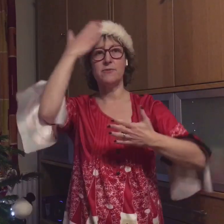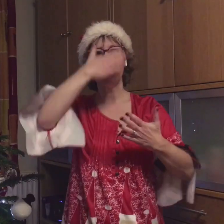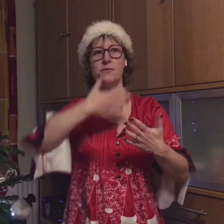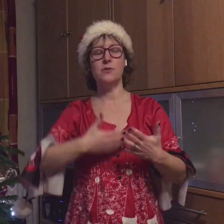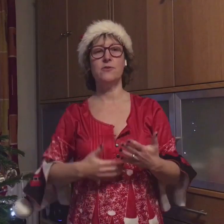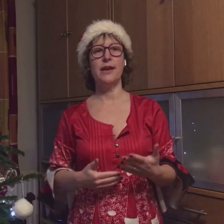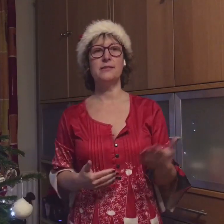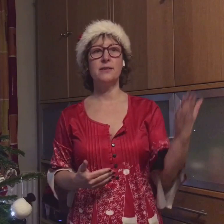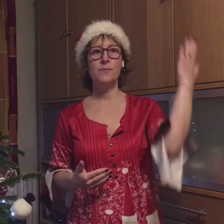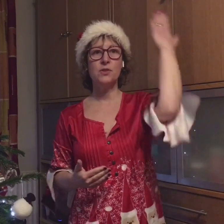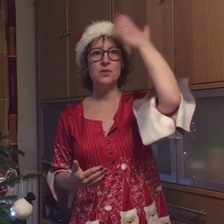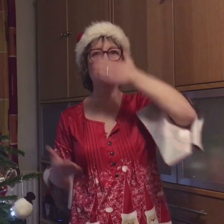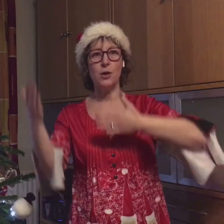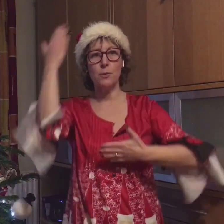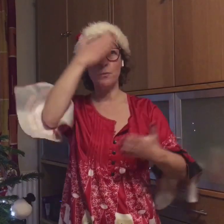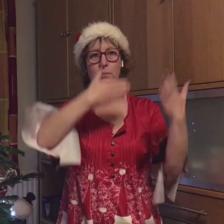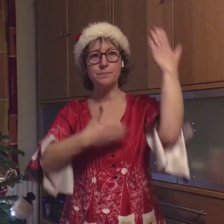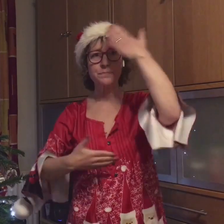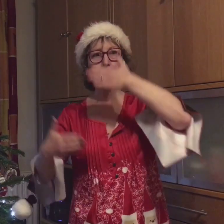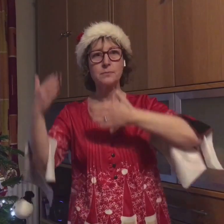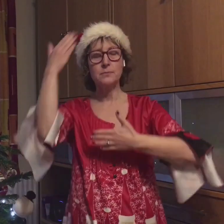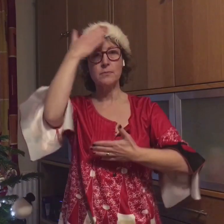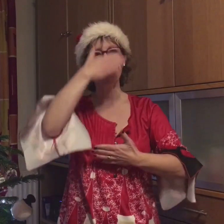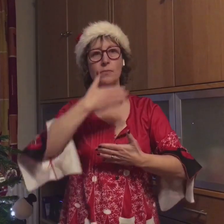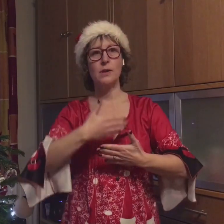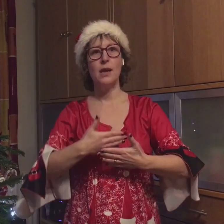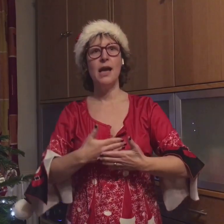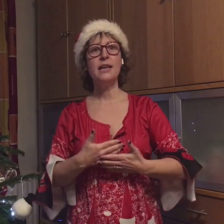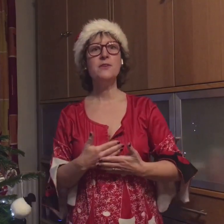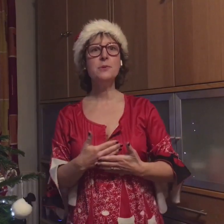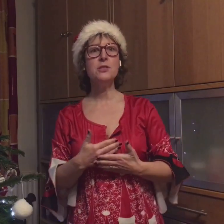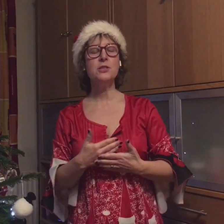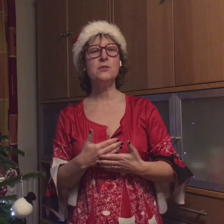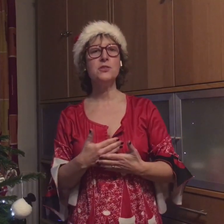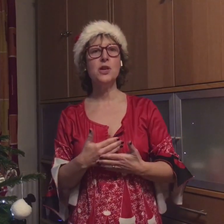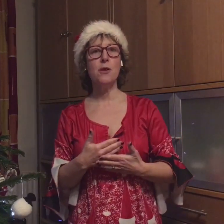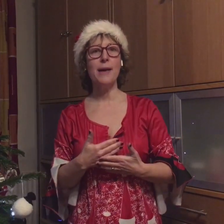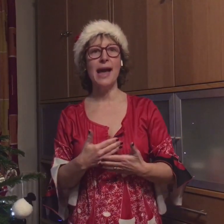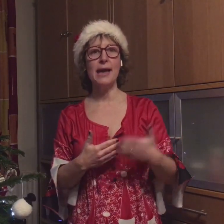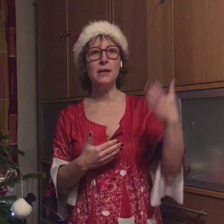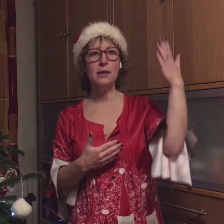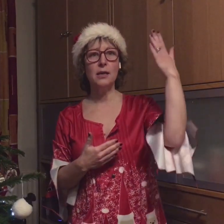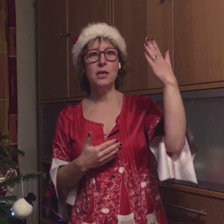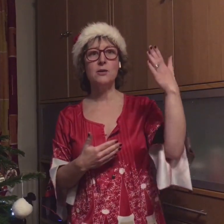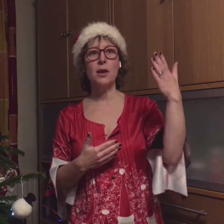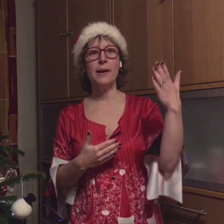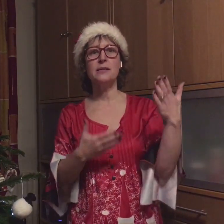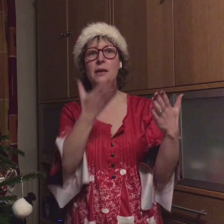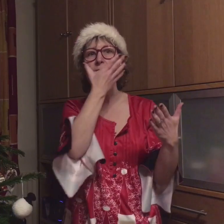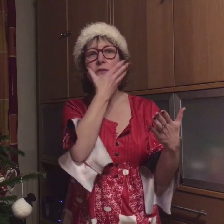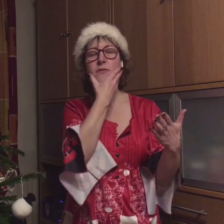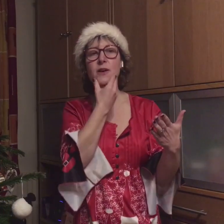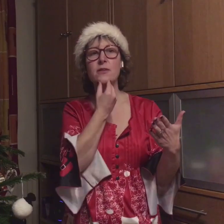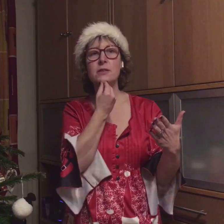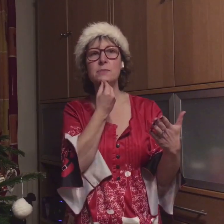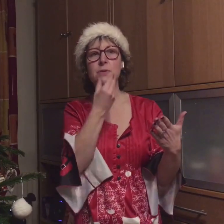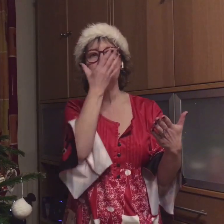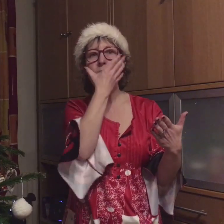in front of your face. Snow. And if you wanted to do snowman, you'd go back to like we did for Father Christmas where we said it